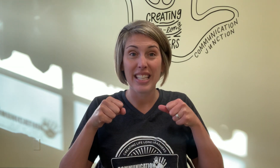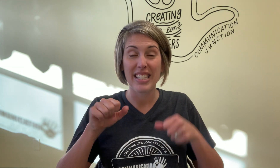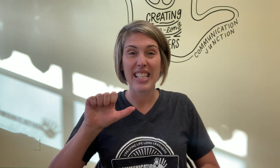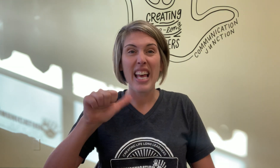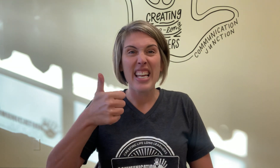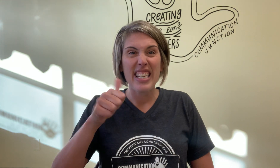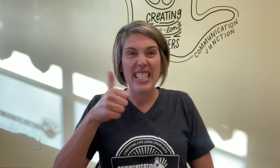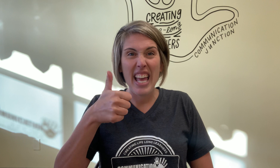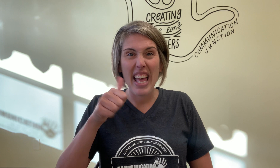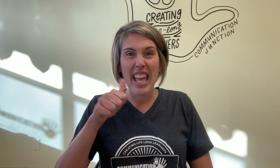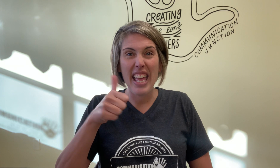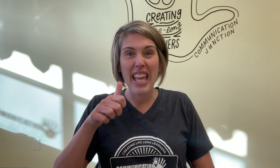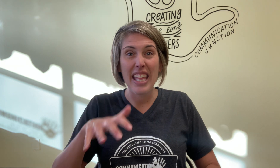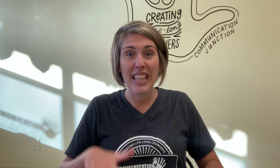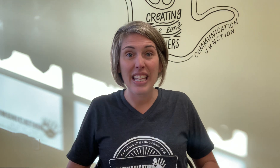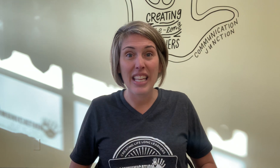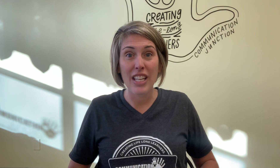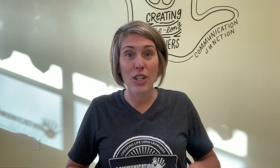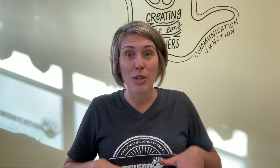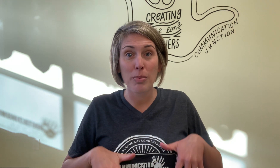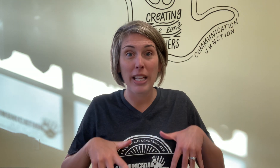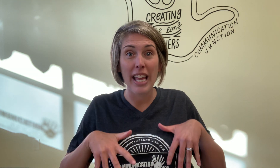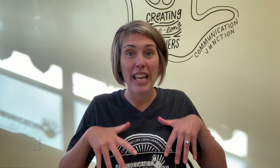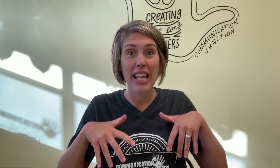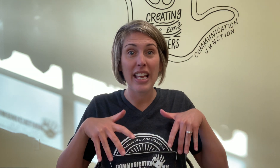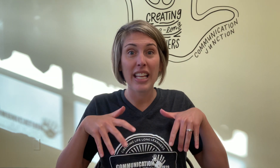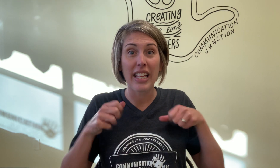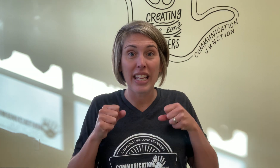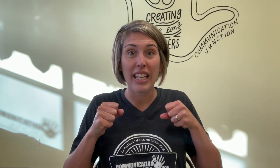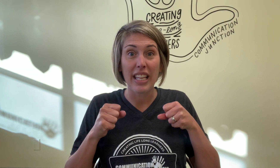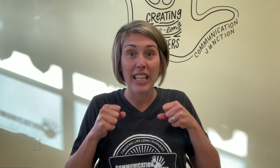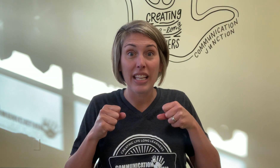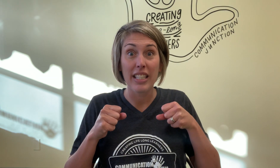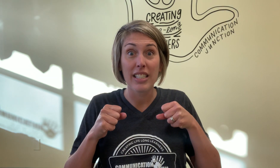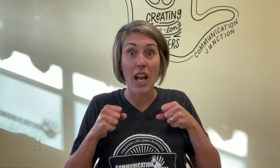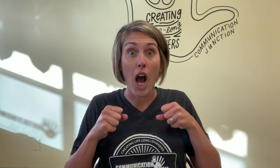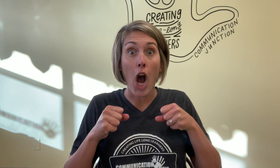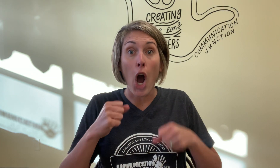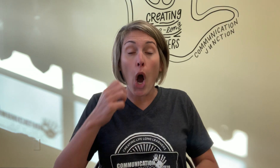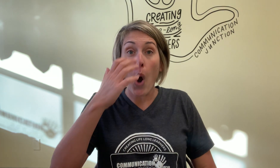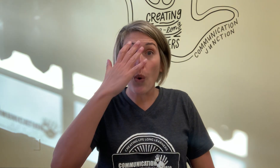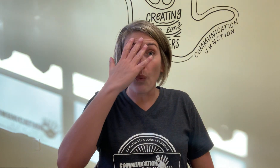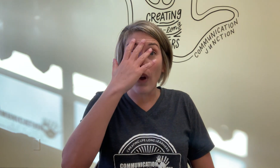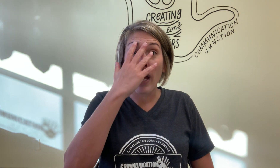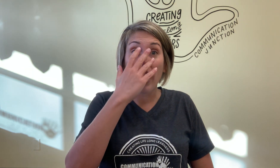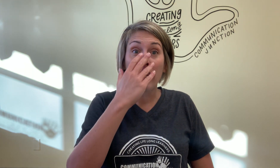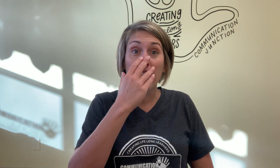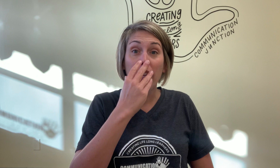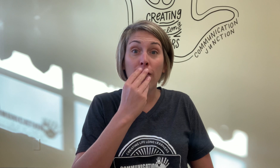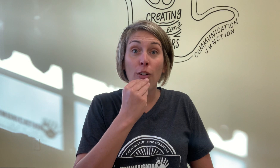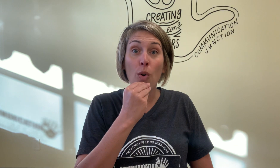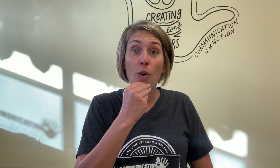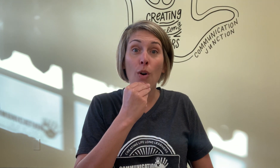blankies. 10 little blankies. Ready